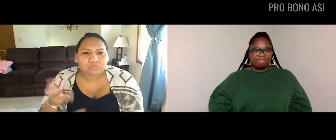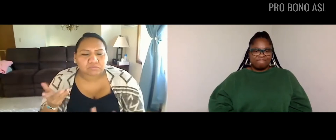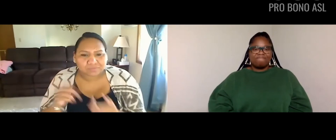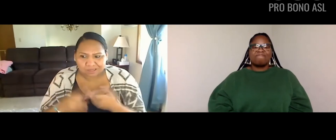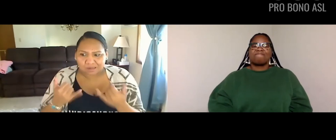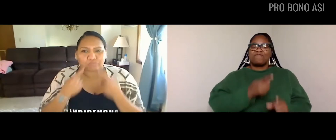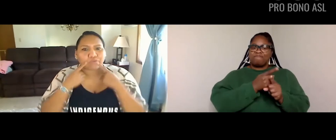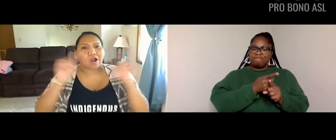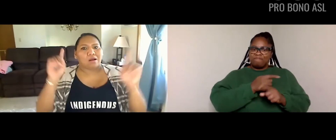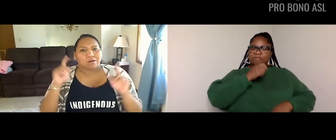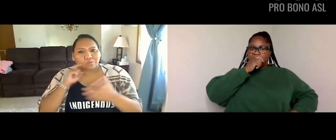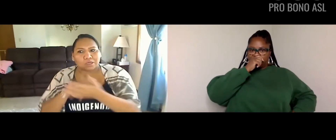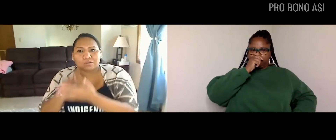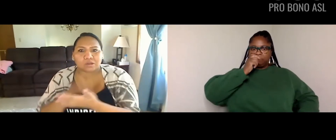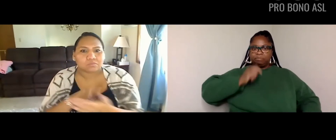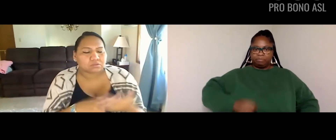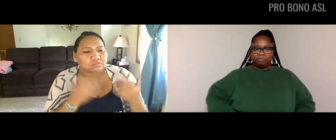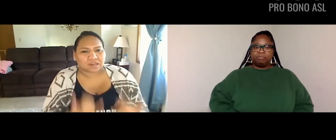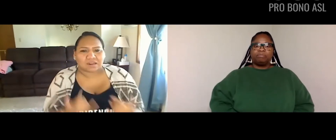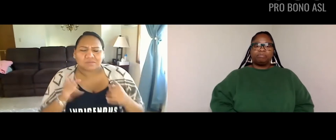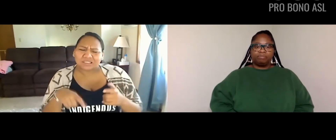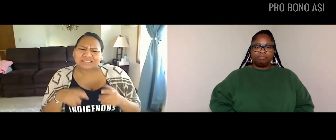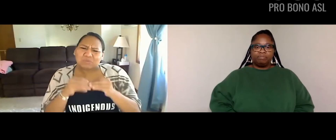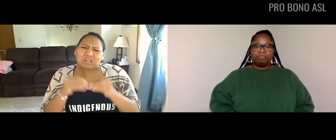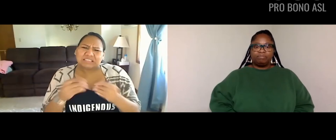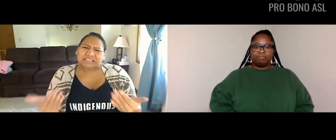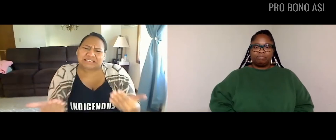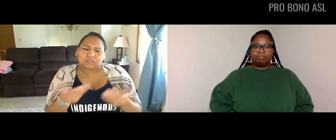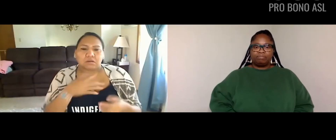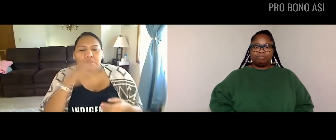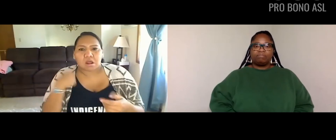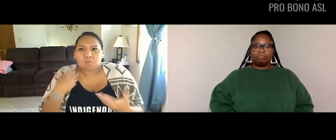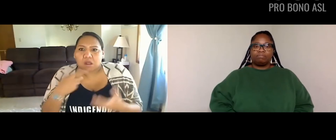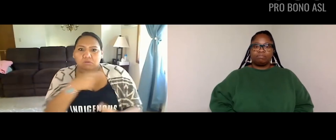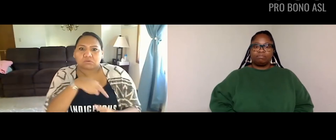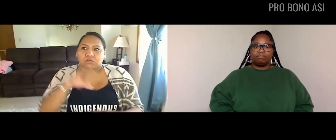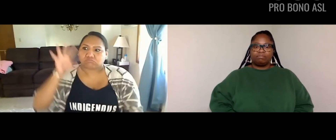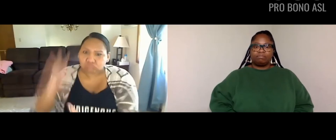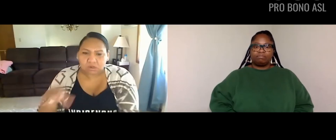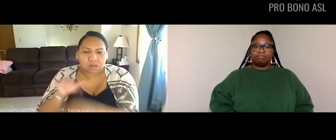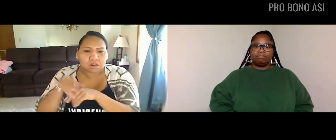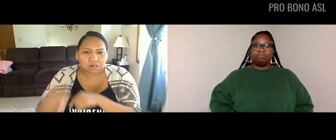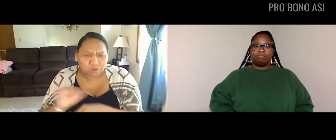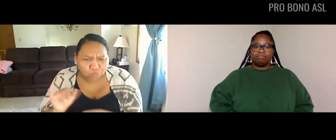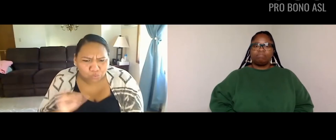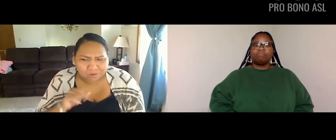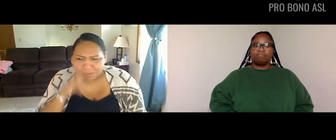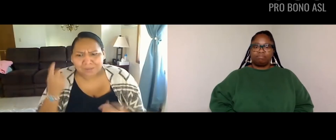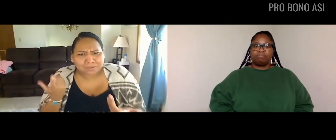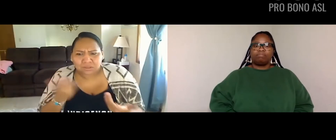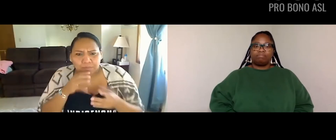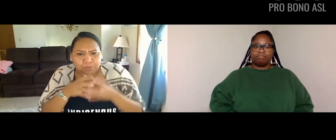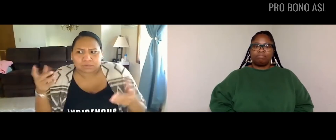exactly what I mean. You didn't know until recently. No one has put the spotlight on Indigenous Sign Language.